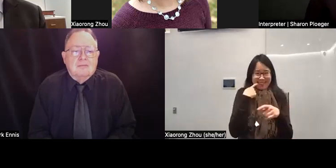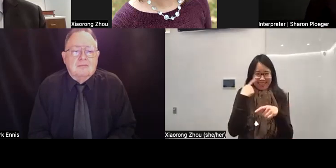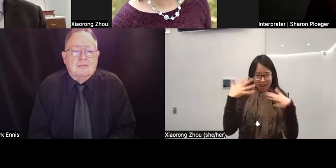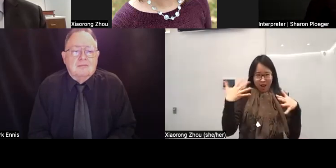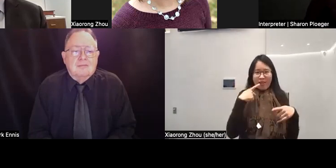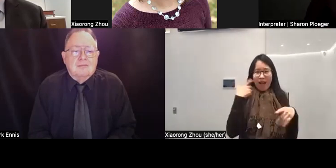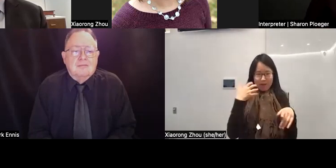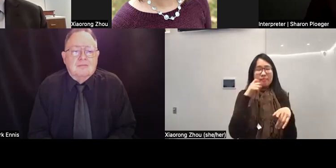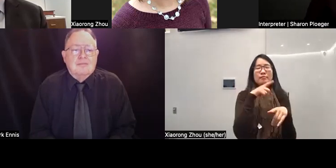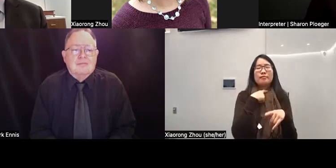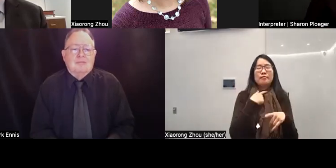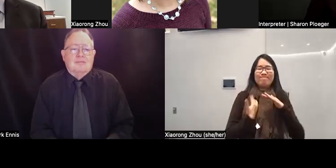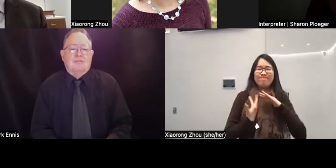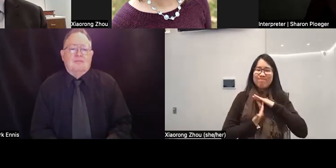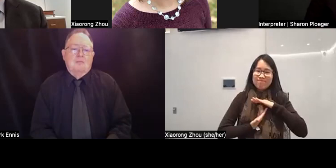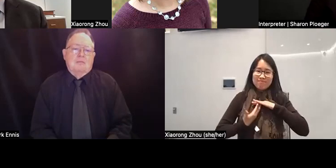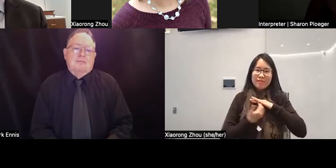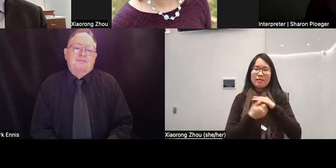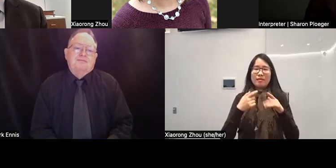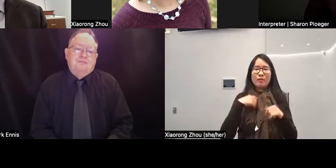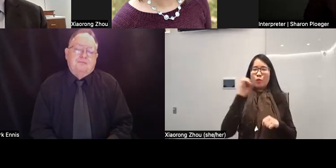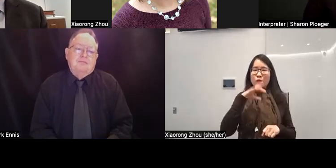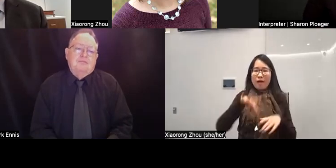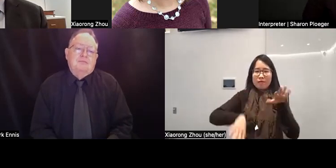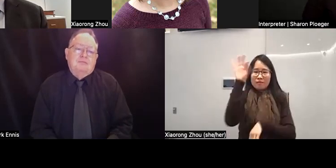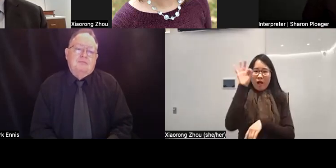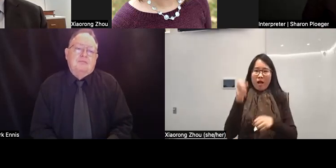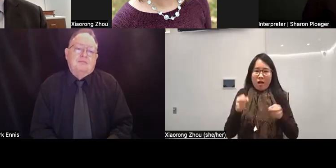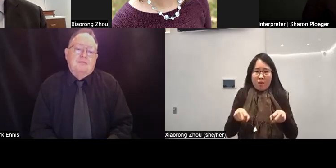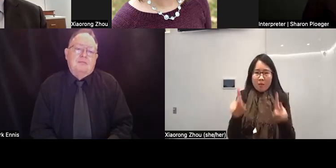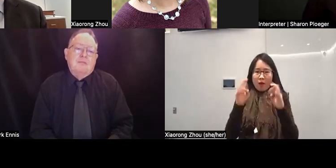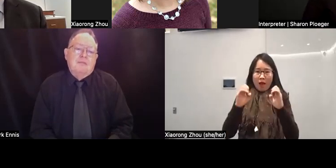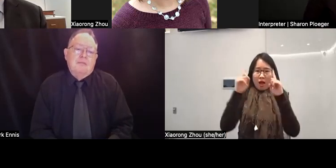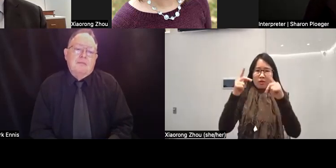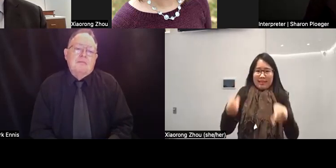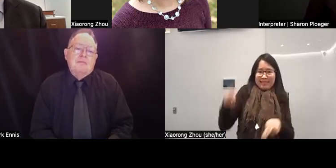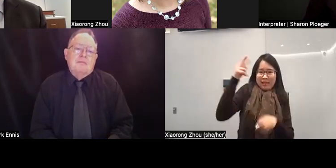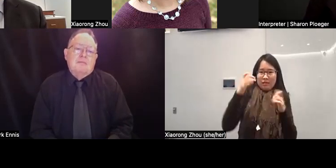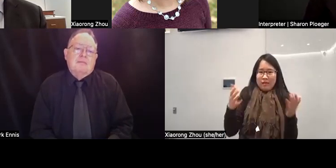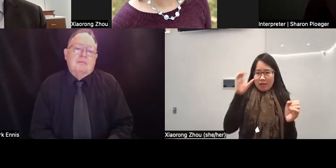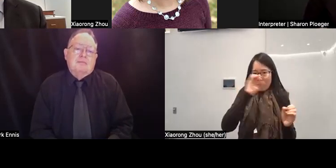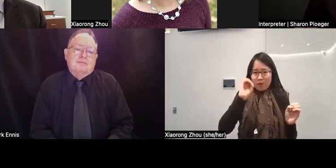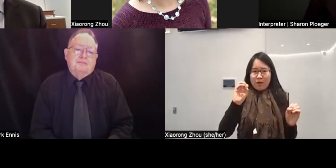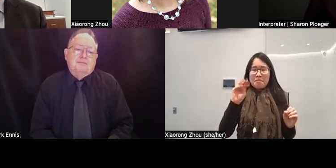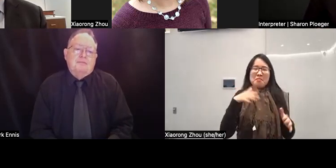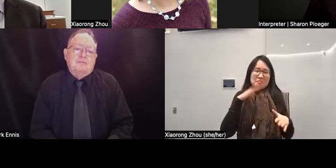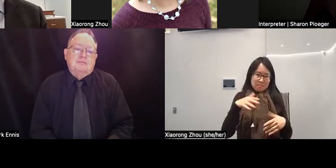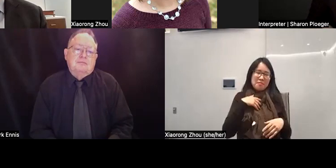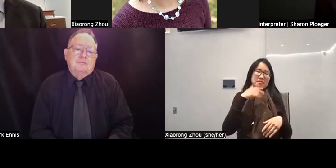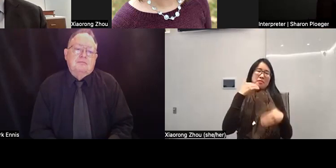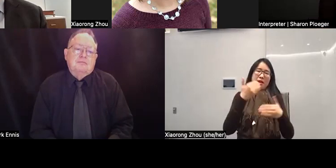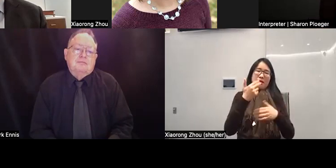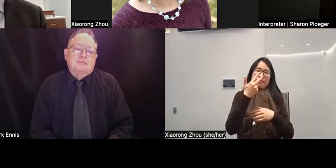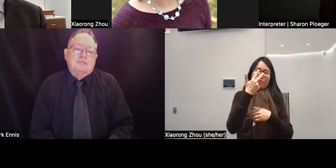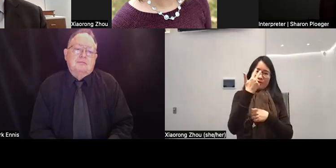So again, my hearing siblings had different opportunities. It was difficult for me to